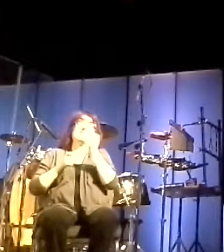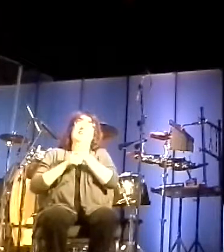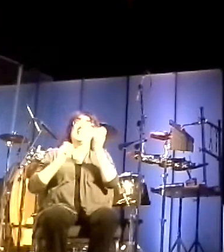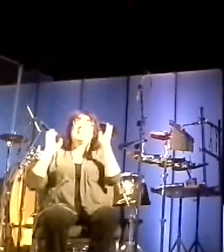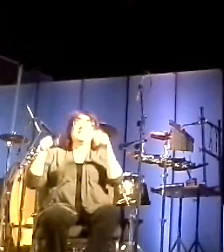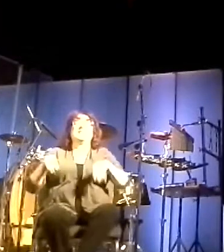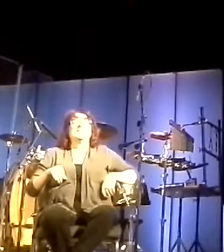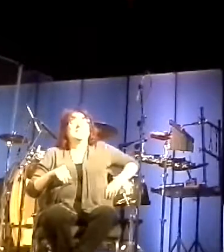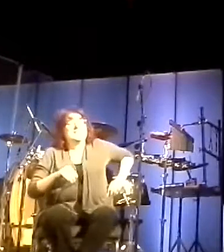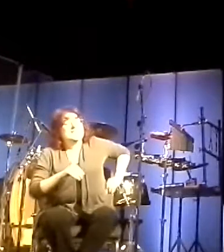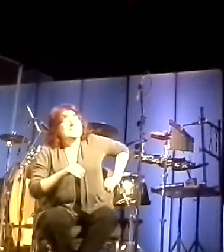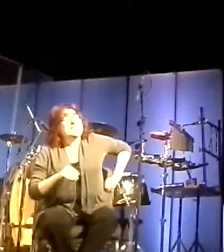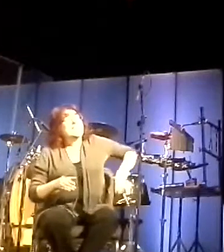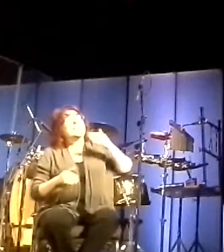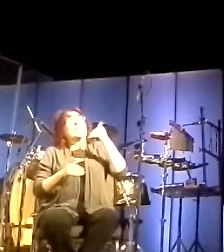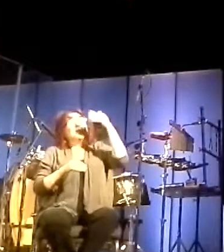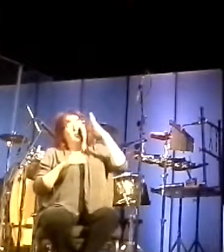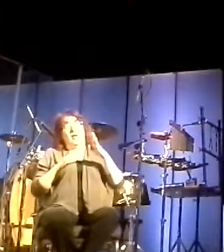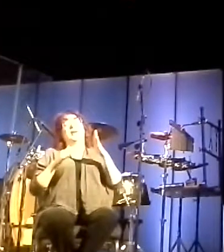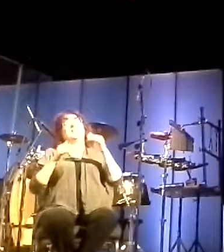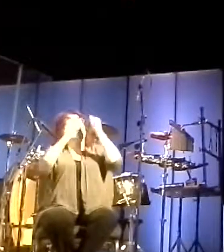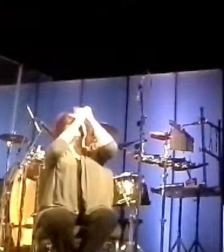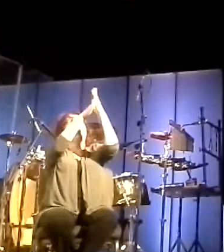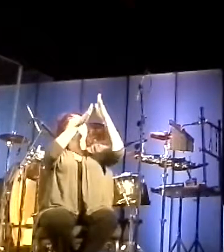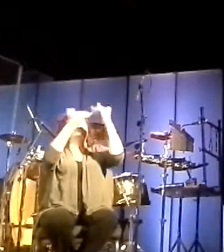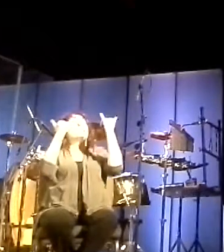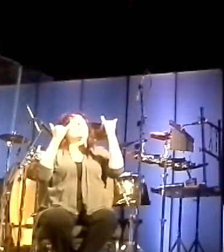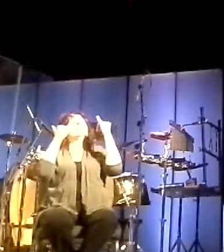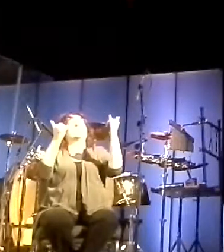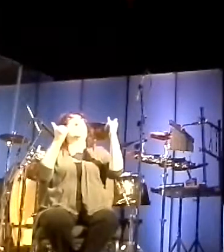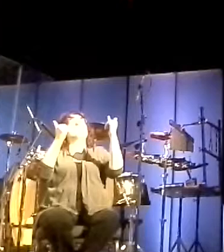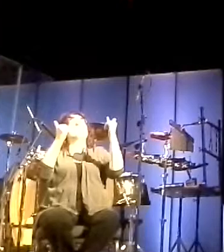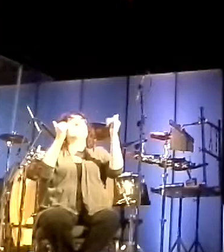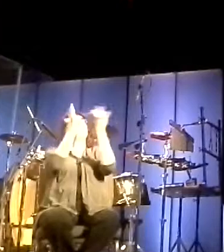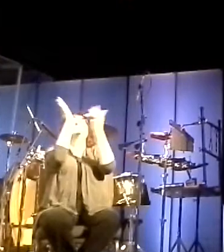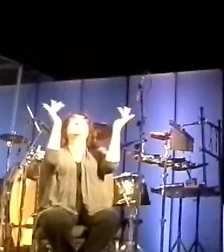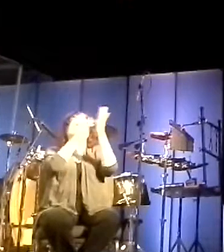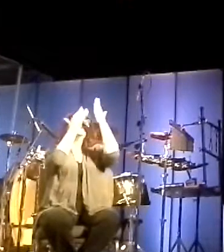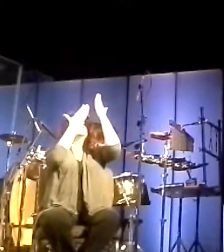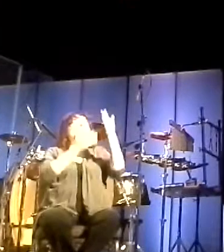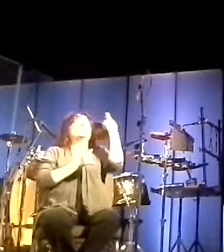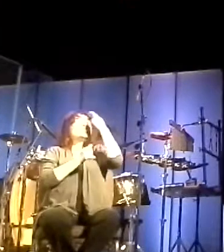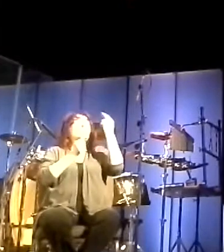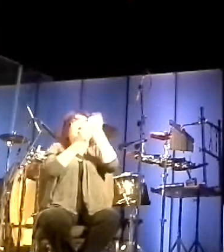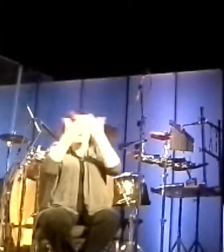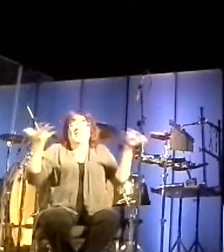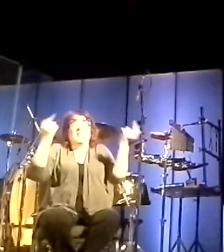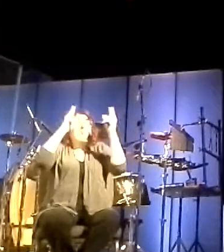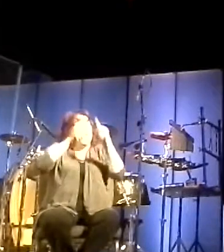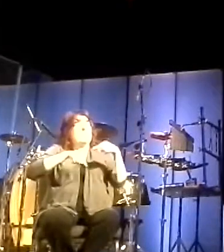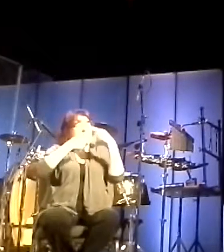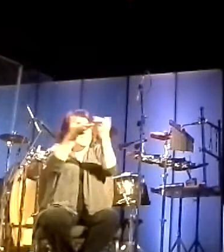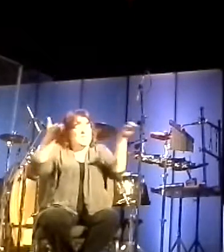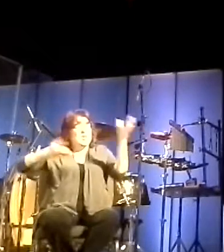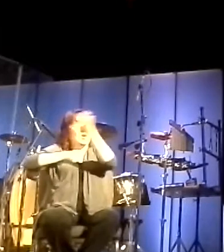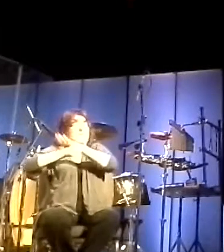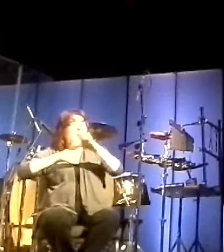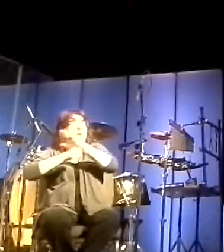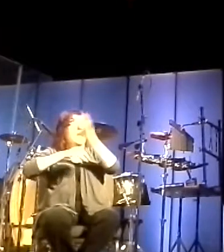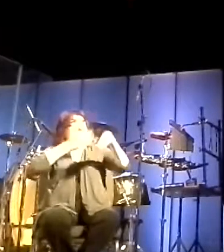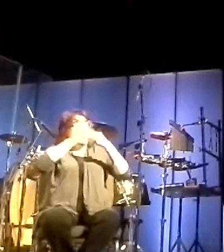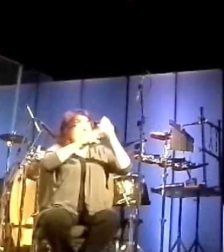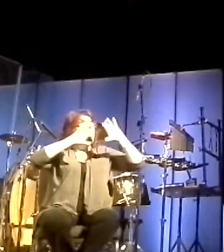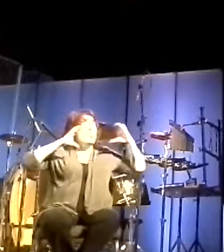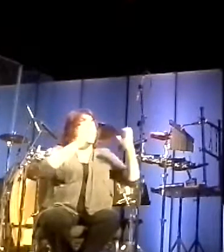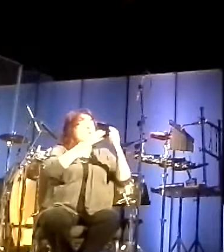Just kidding. Let's pray. Let's thank God for this last year. Father, we take this moment to say, Jesus, you're the reason for everything that's happened on this campus and around